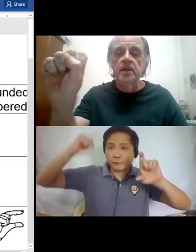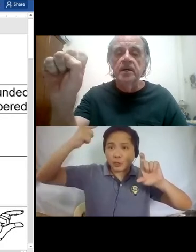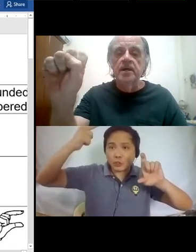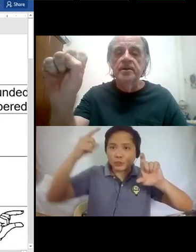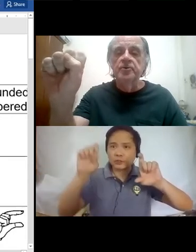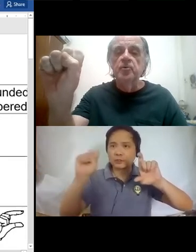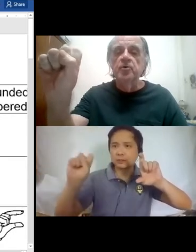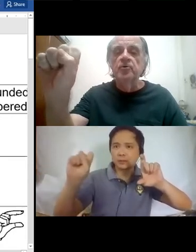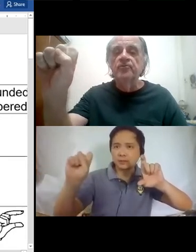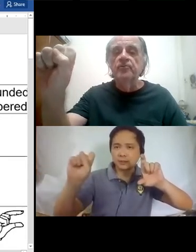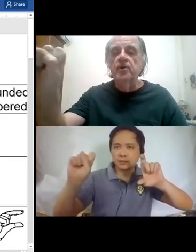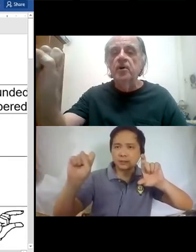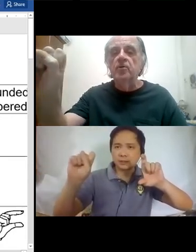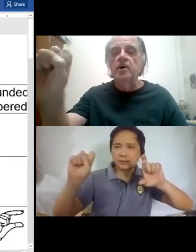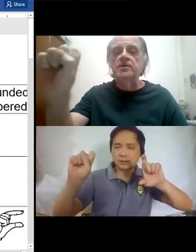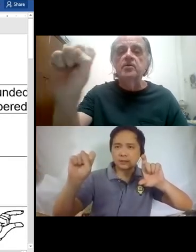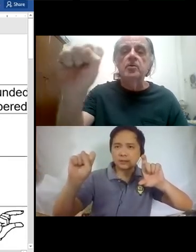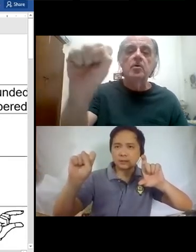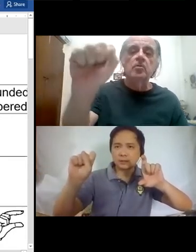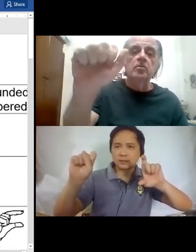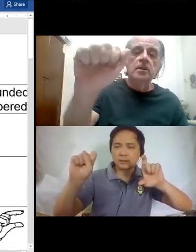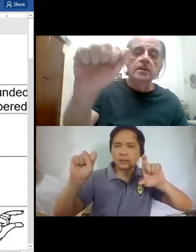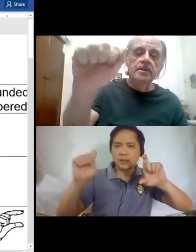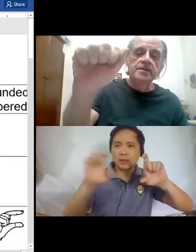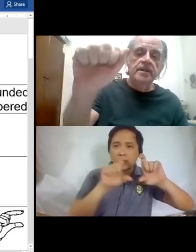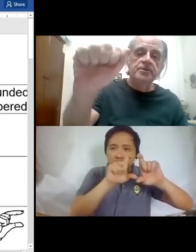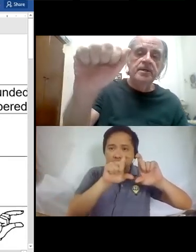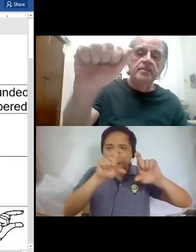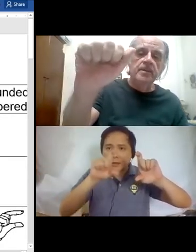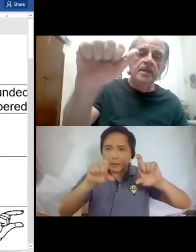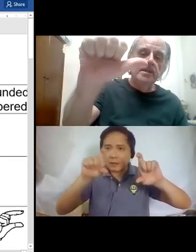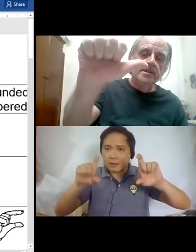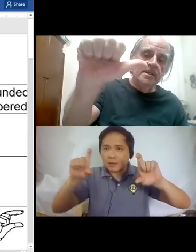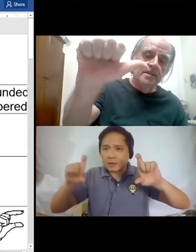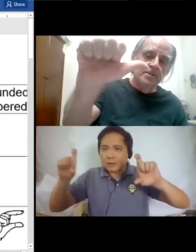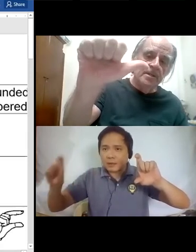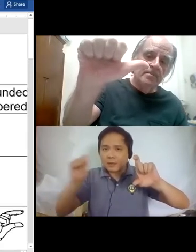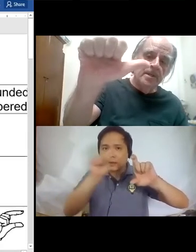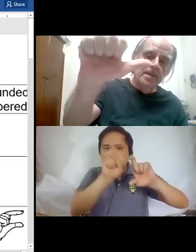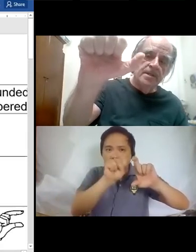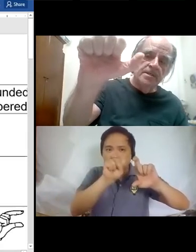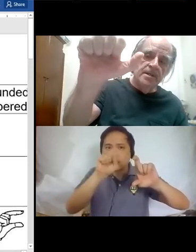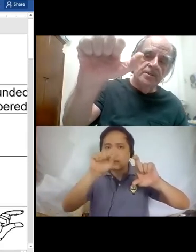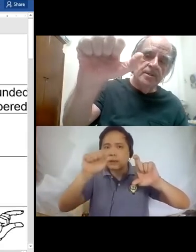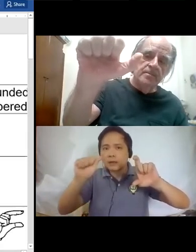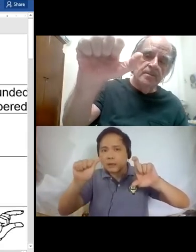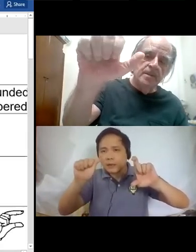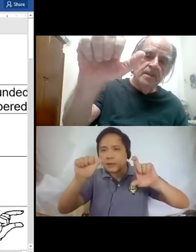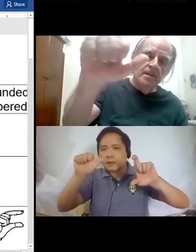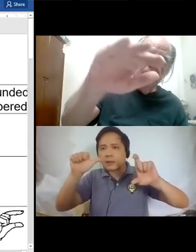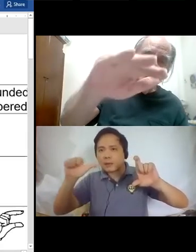shape. Then you move across the row. This hand shape, this hand shape, this hand